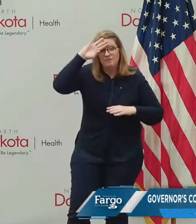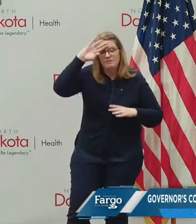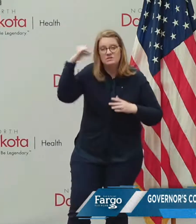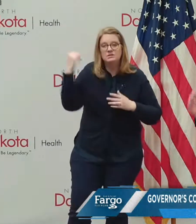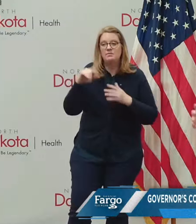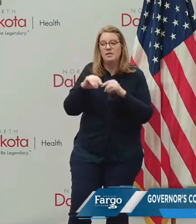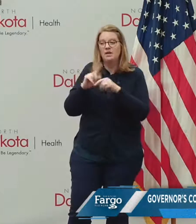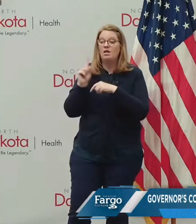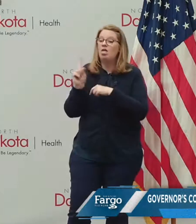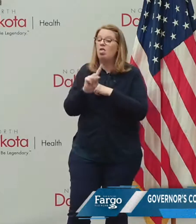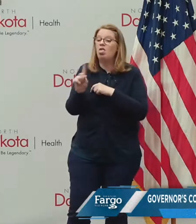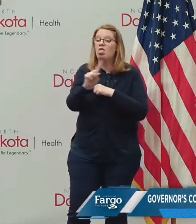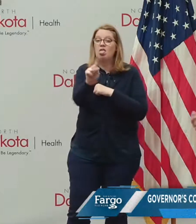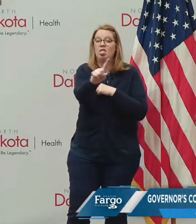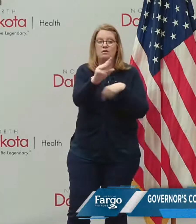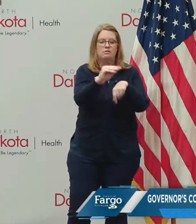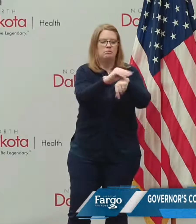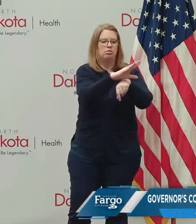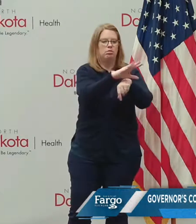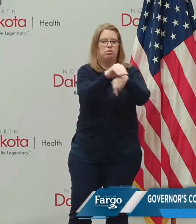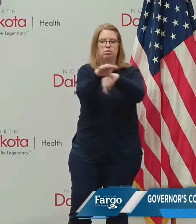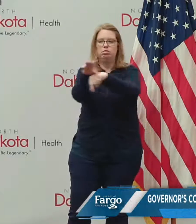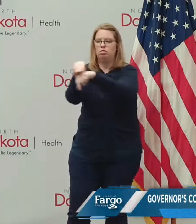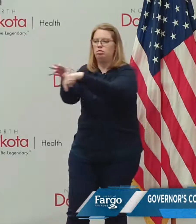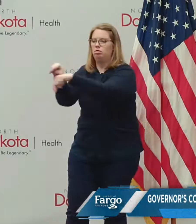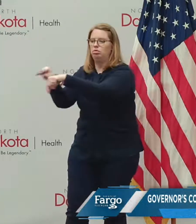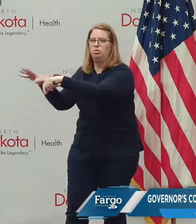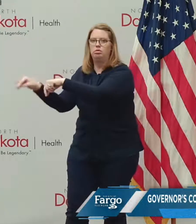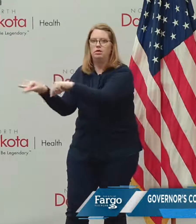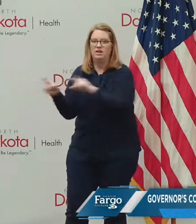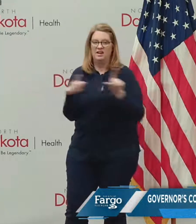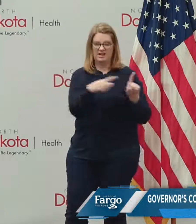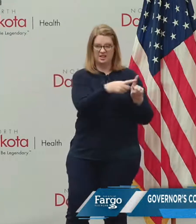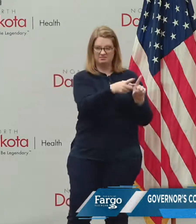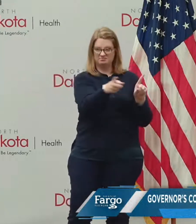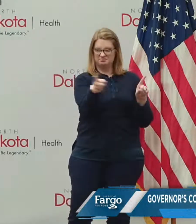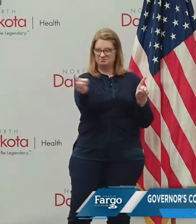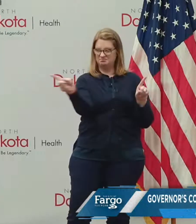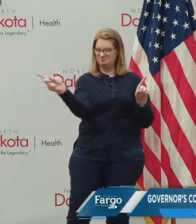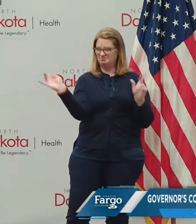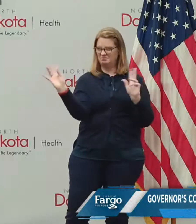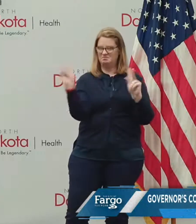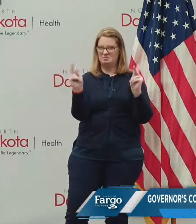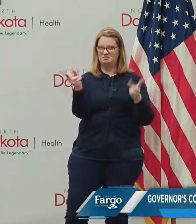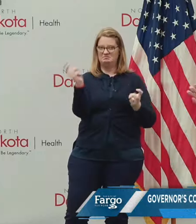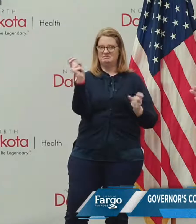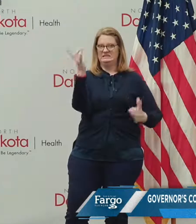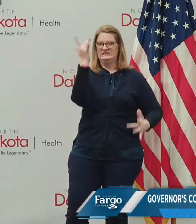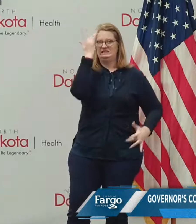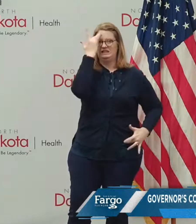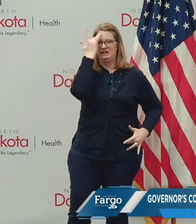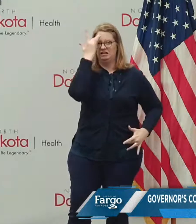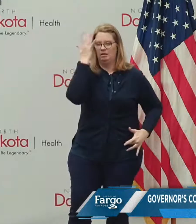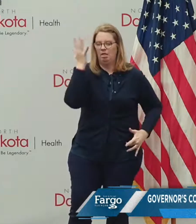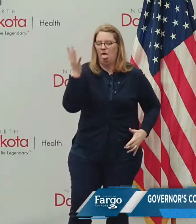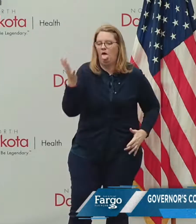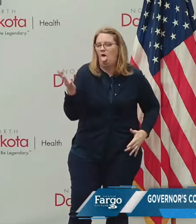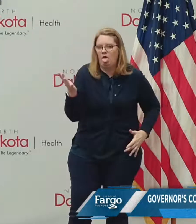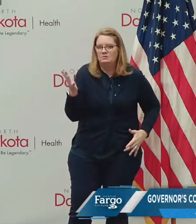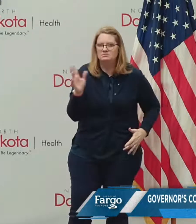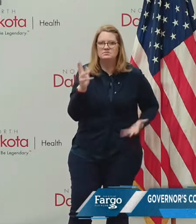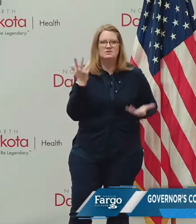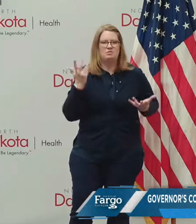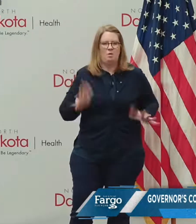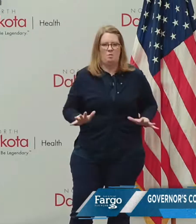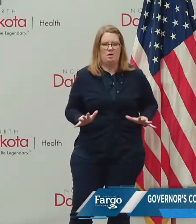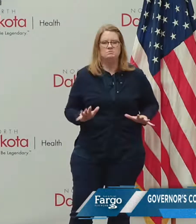sick, which lead to others getting sick, which leads to dozens, if not hundreds, of new cases down the tree of infection, if you will,